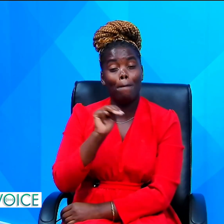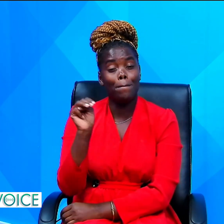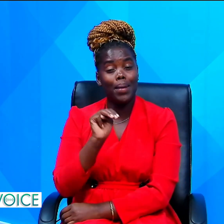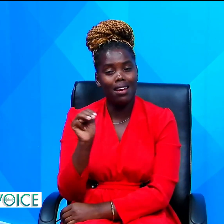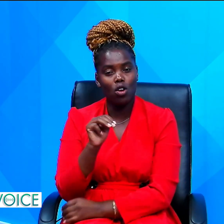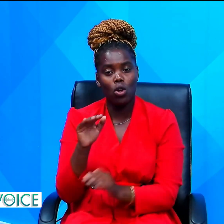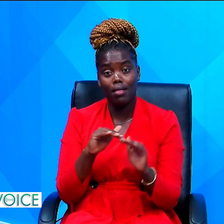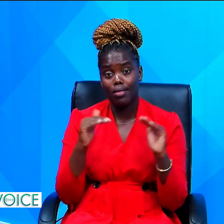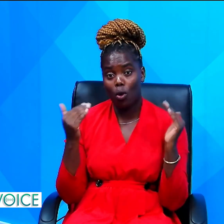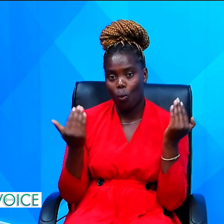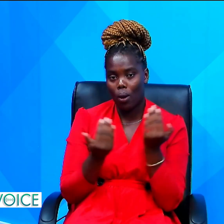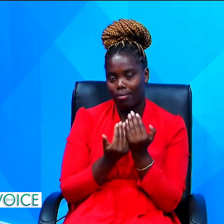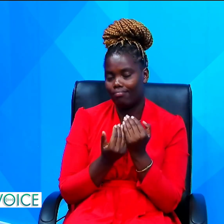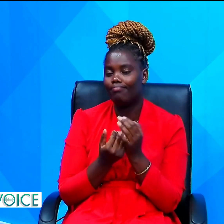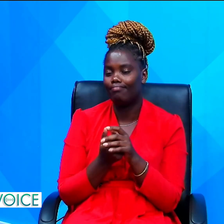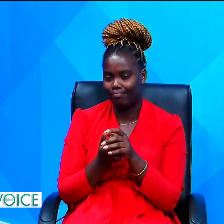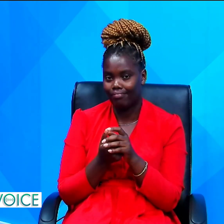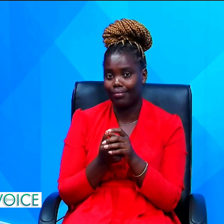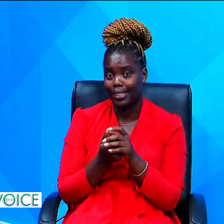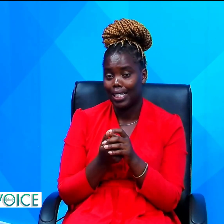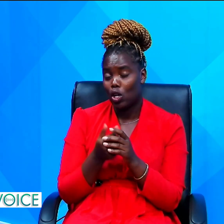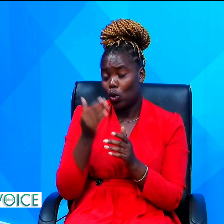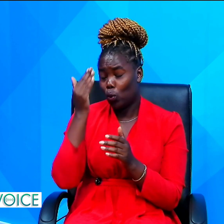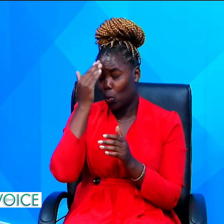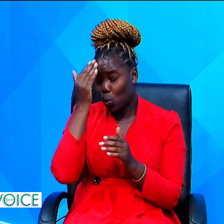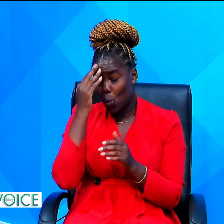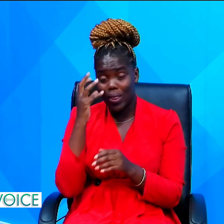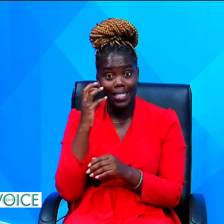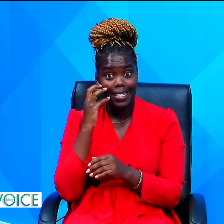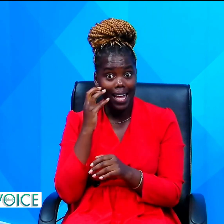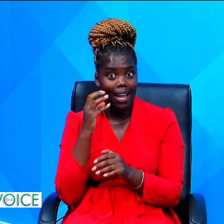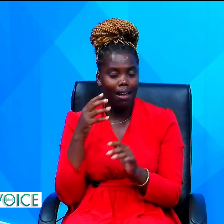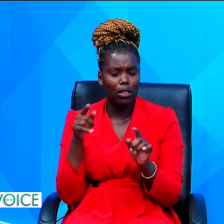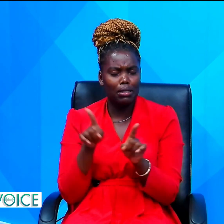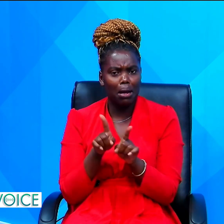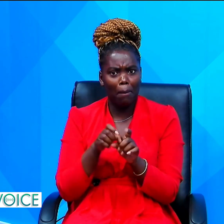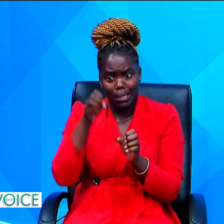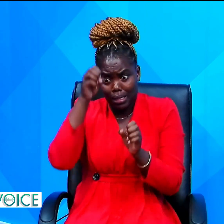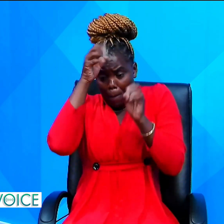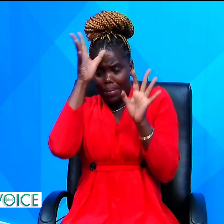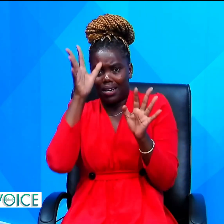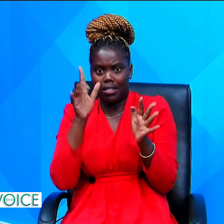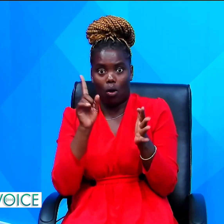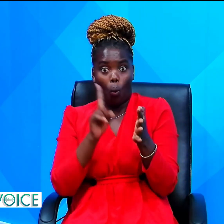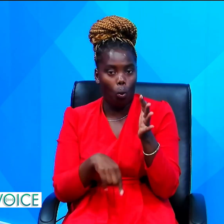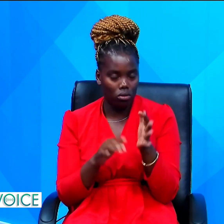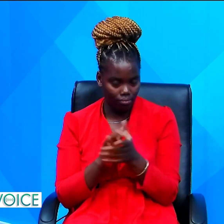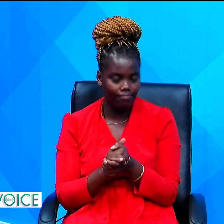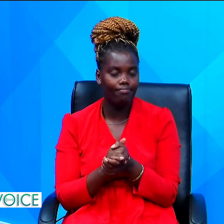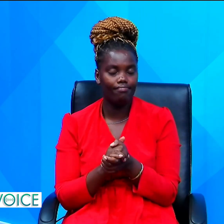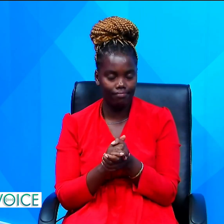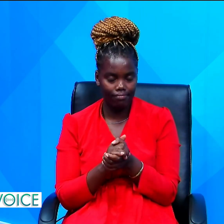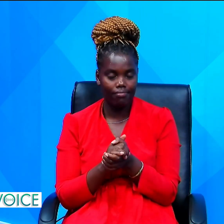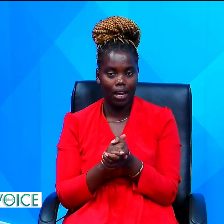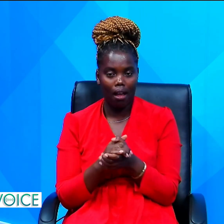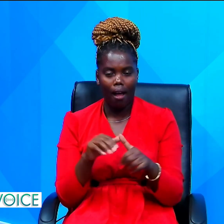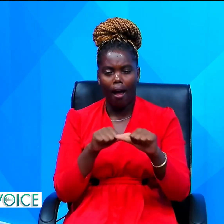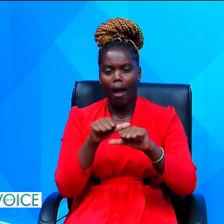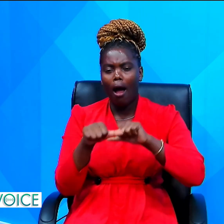354 million people in the world. It's a sad thing, or it's a surprising, and sad and surprising thing is